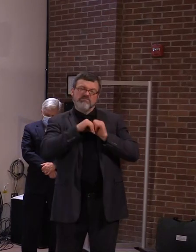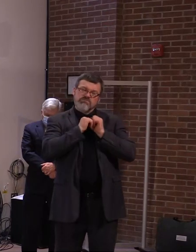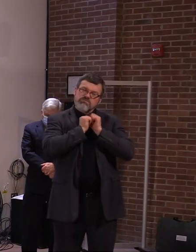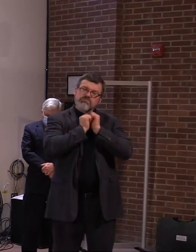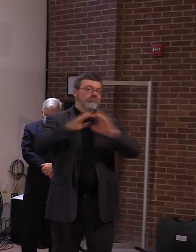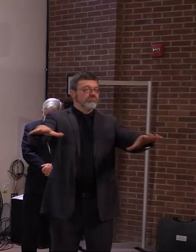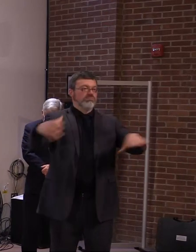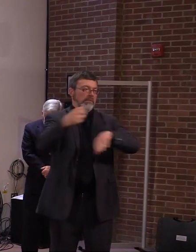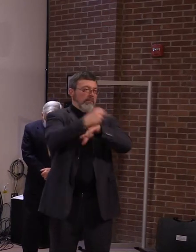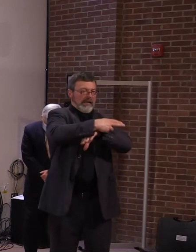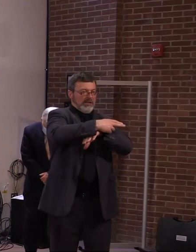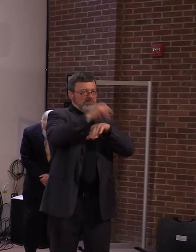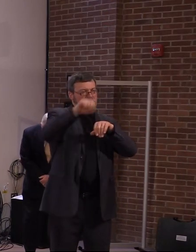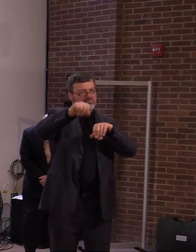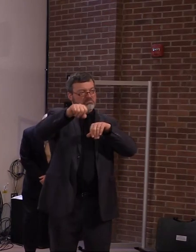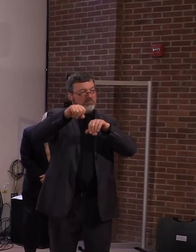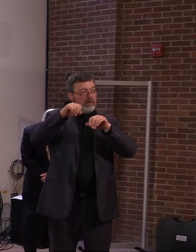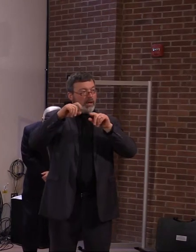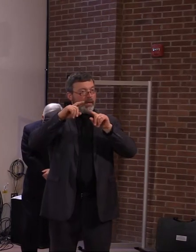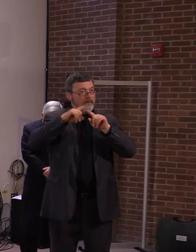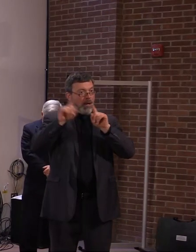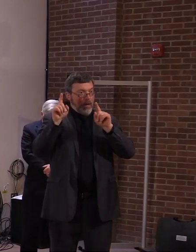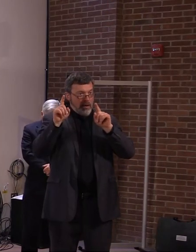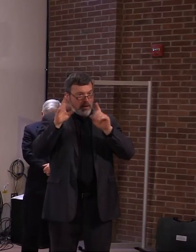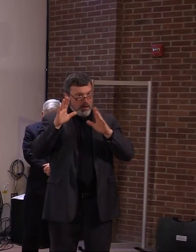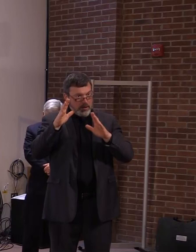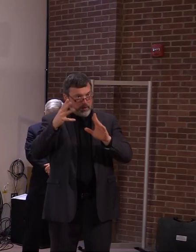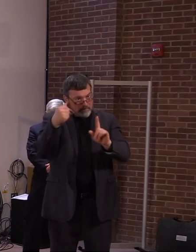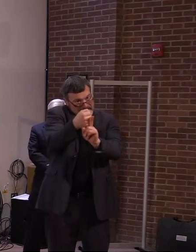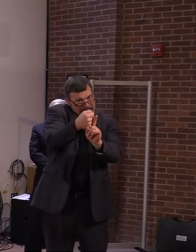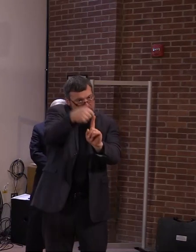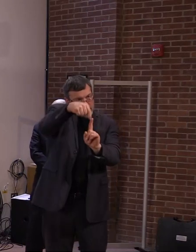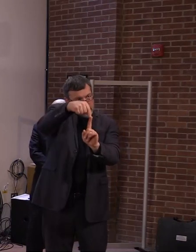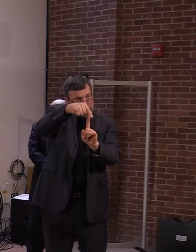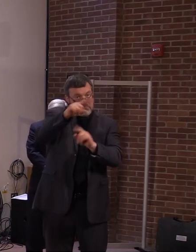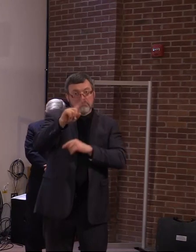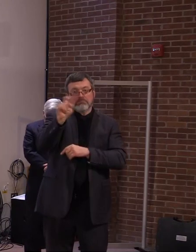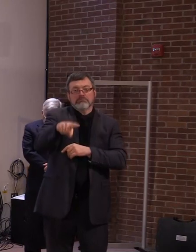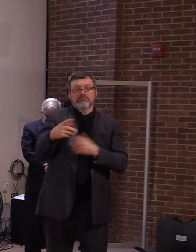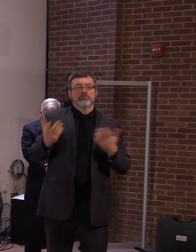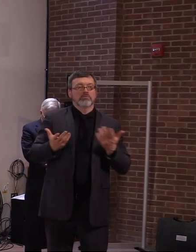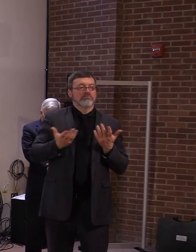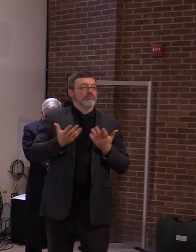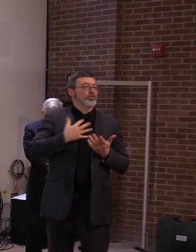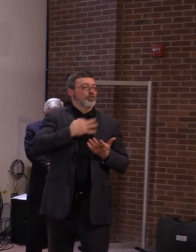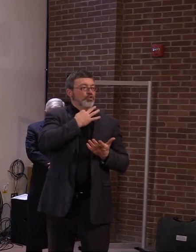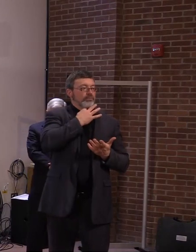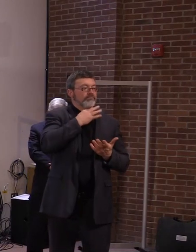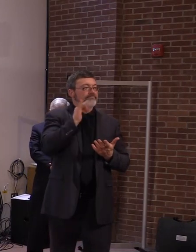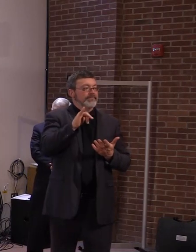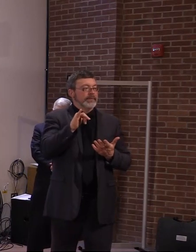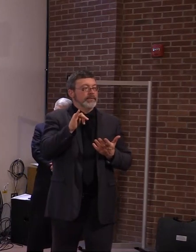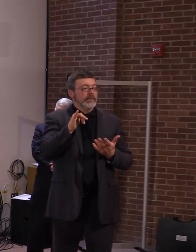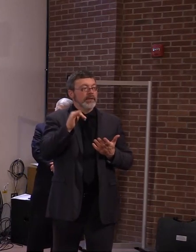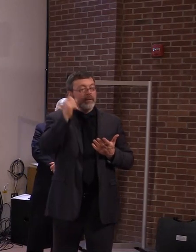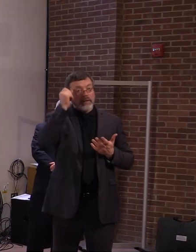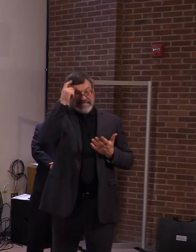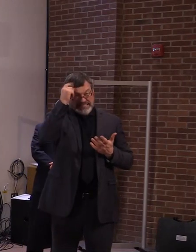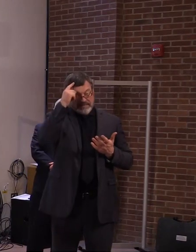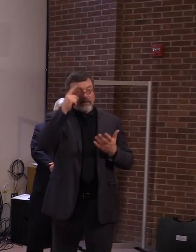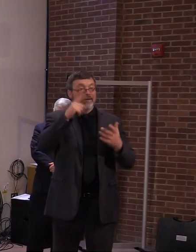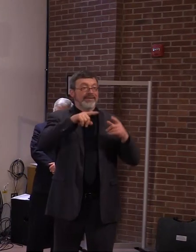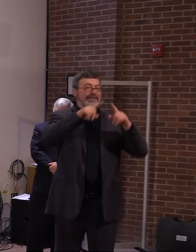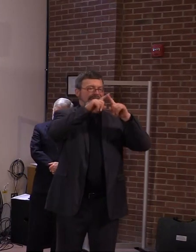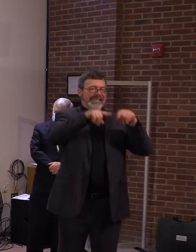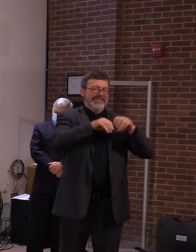weeks. So we're still going to be in the midst of a Delta surge that we're in. And we just need to pay attention to that and